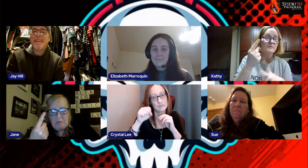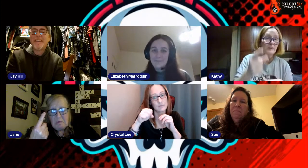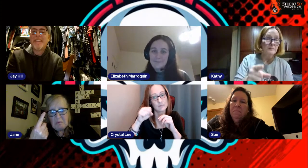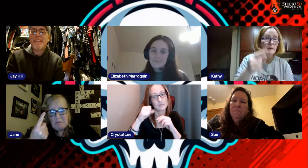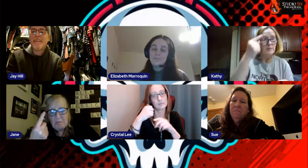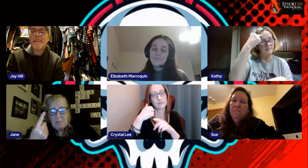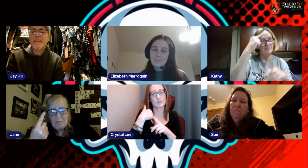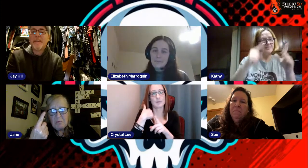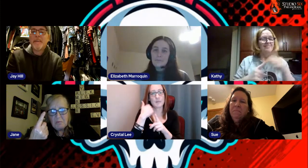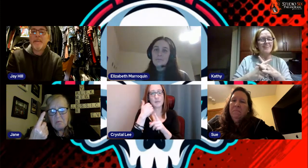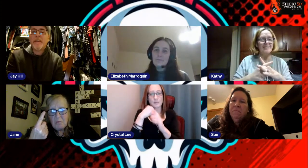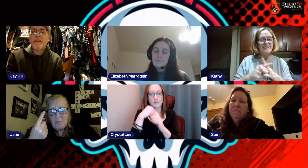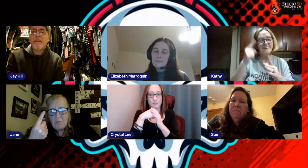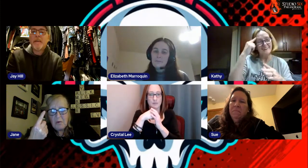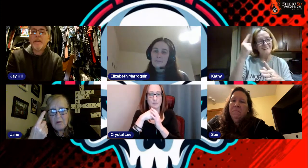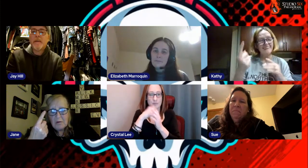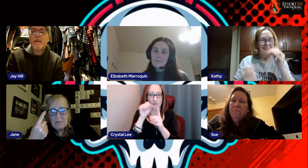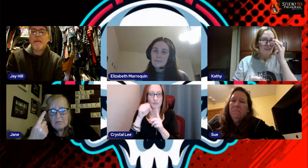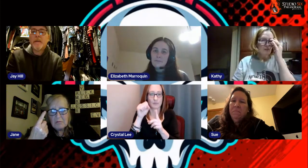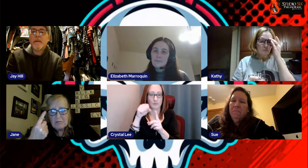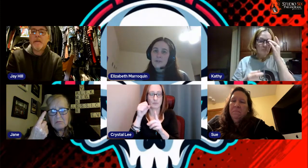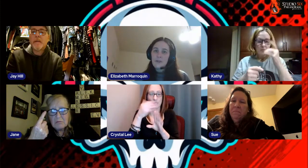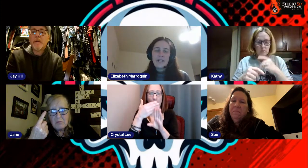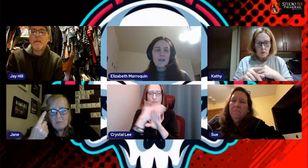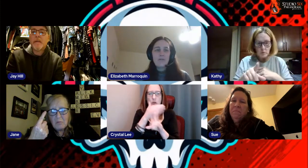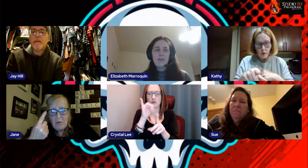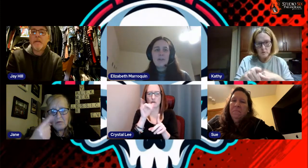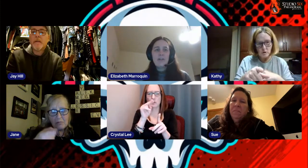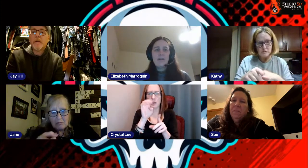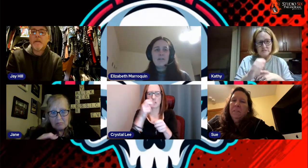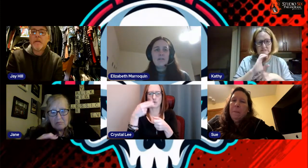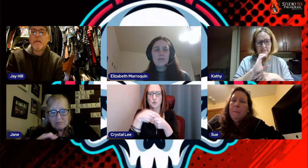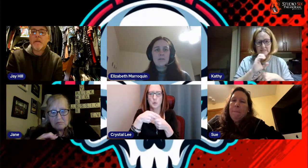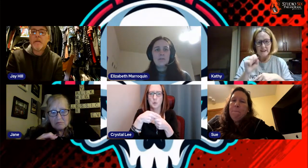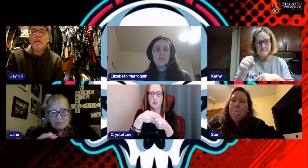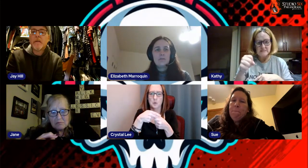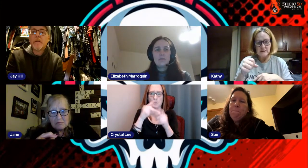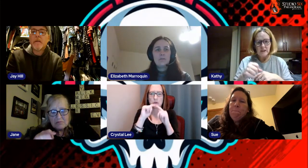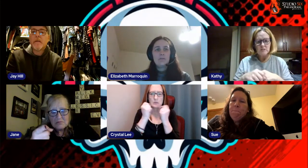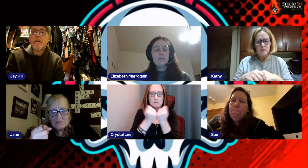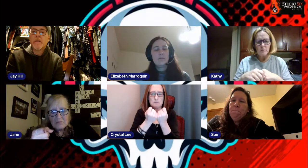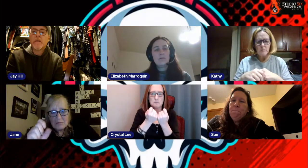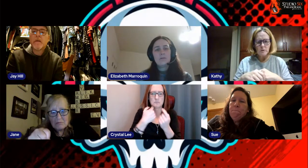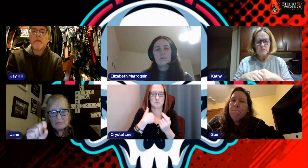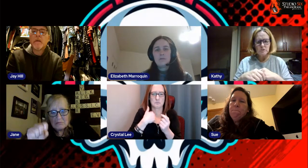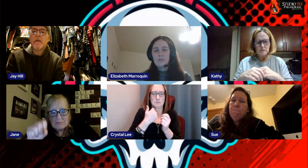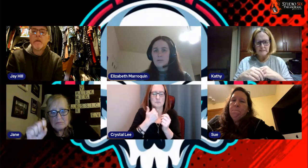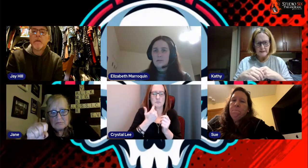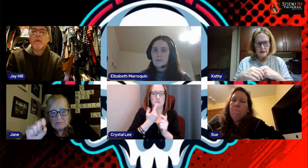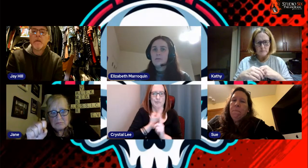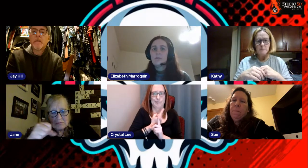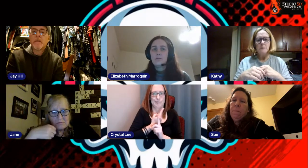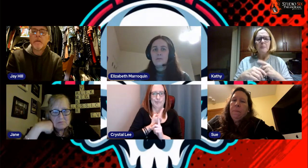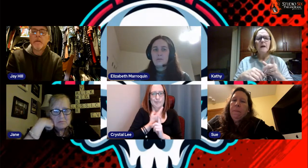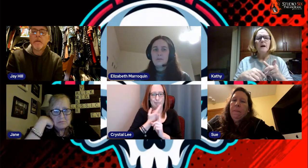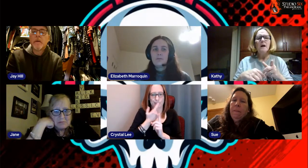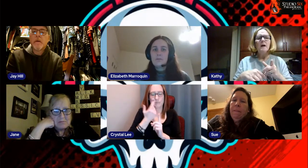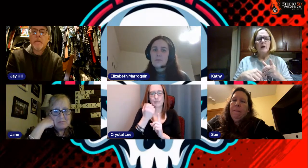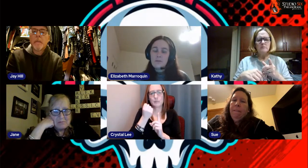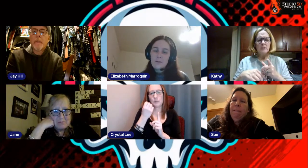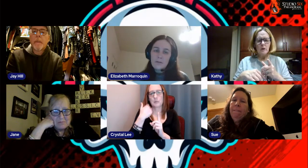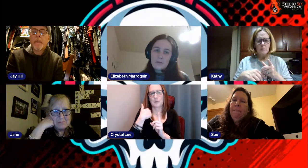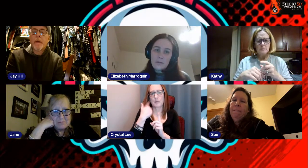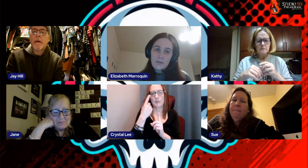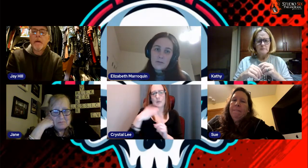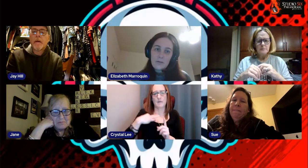to find a word, but maybe they're not thinking. Like afraid? Yes. So, before she joined the team,